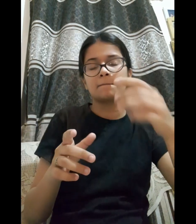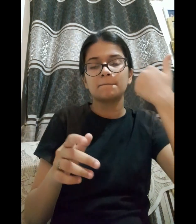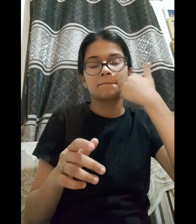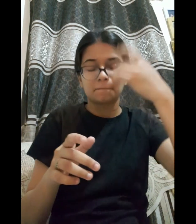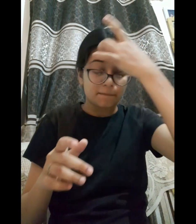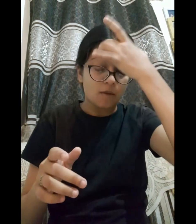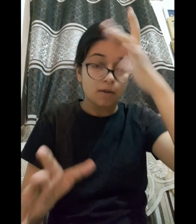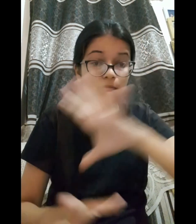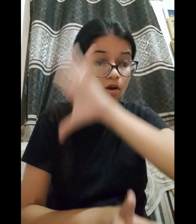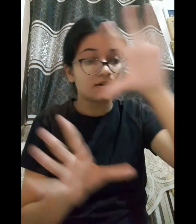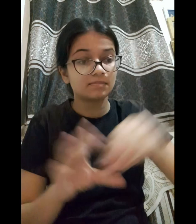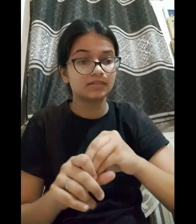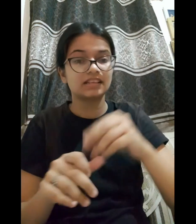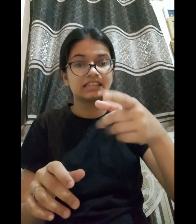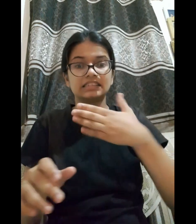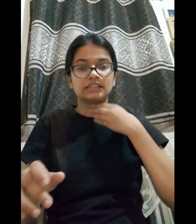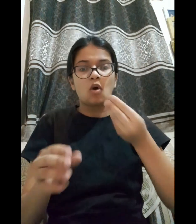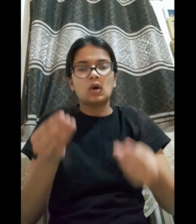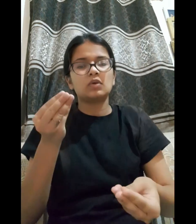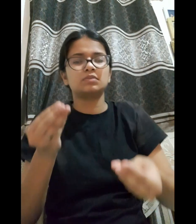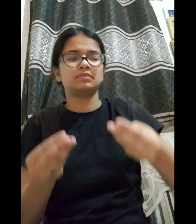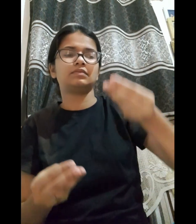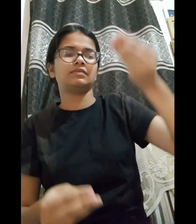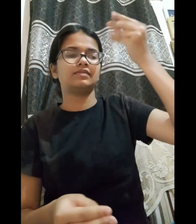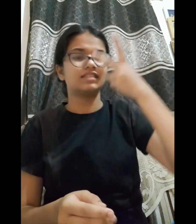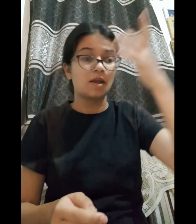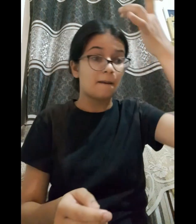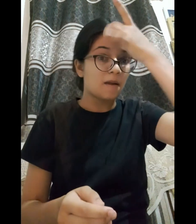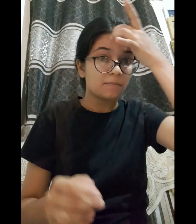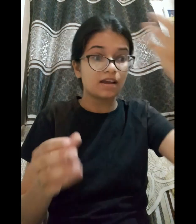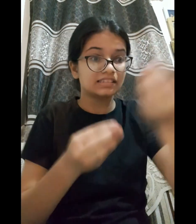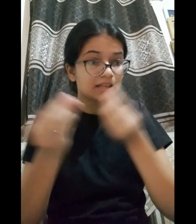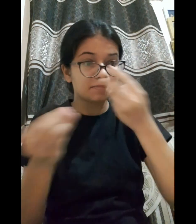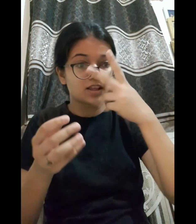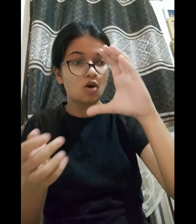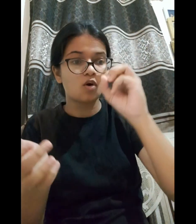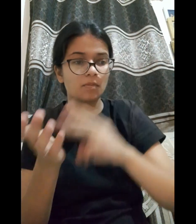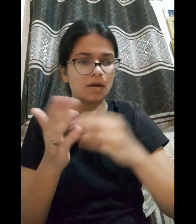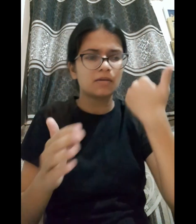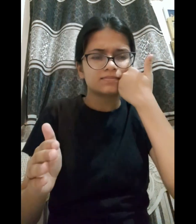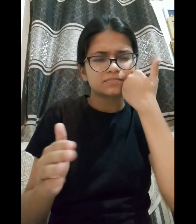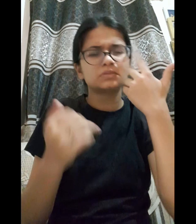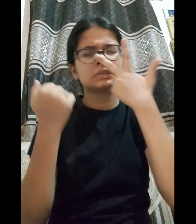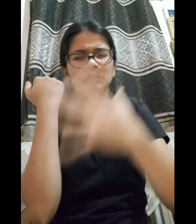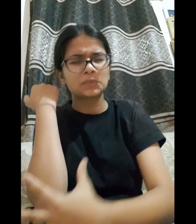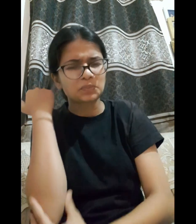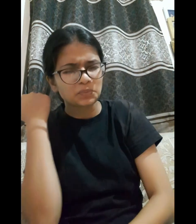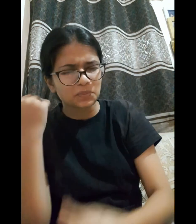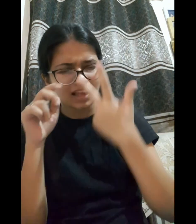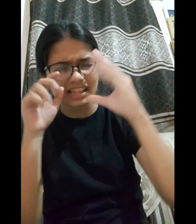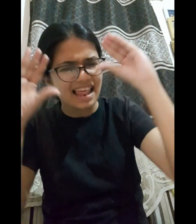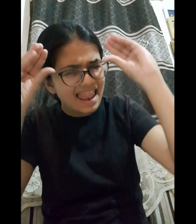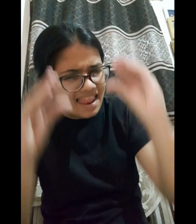the diabetes getting worse. So that is a problem. People with comorbidities have poorer outcome because they don't cope